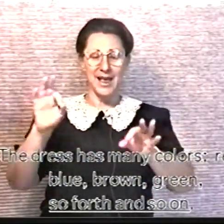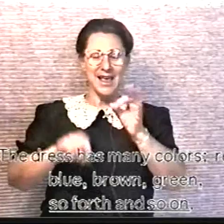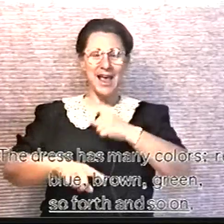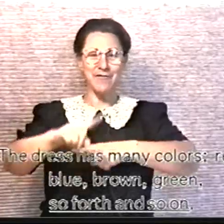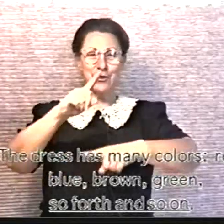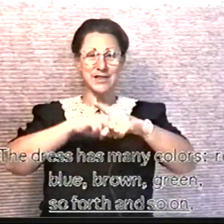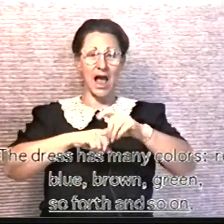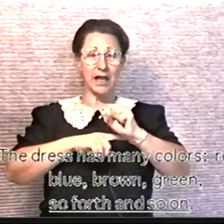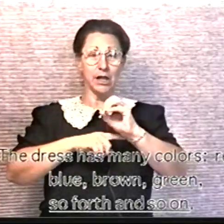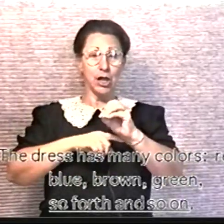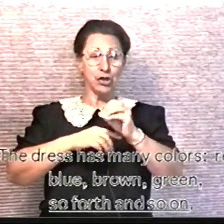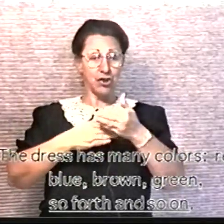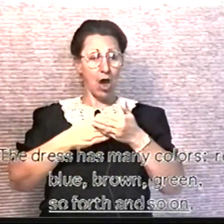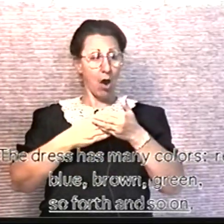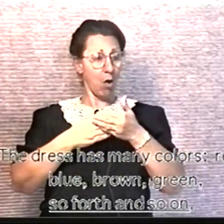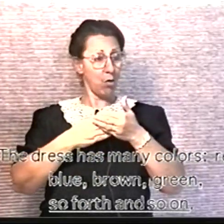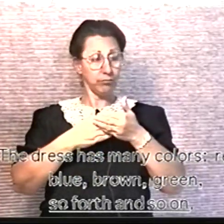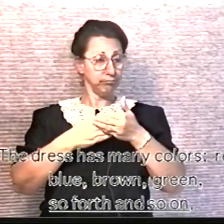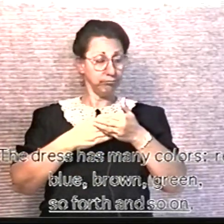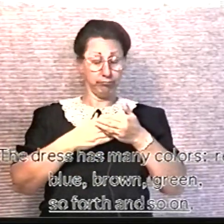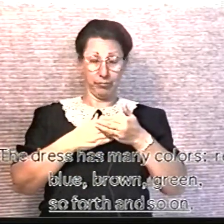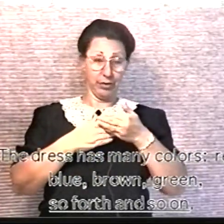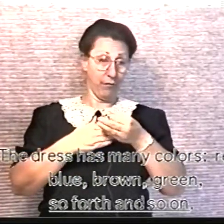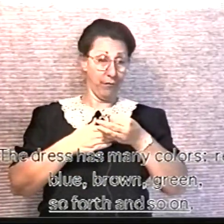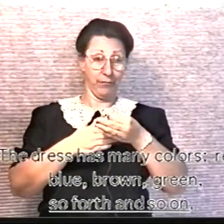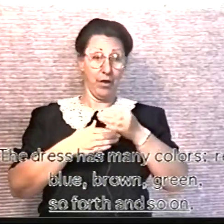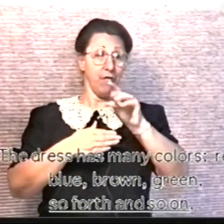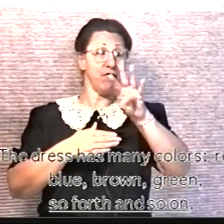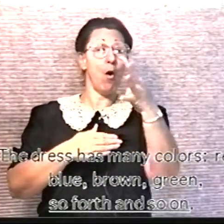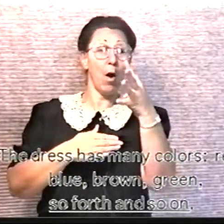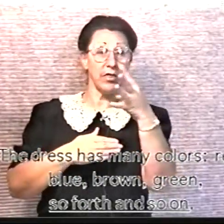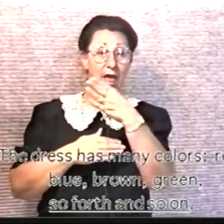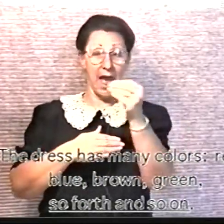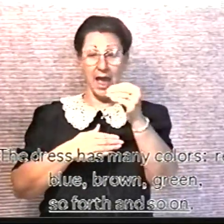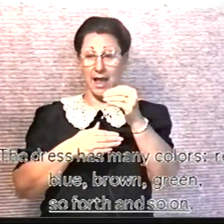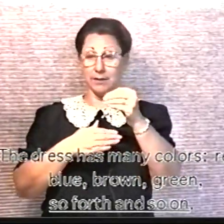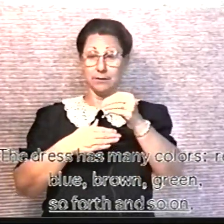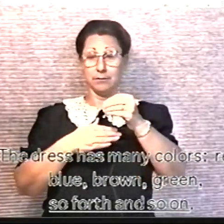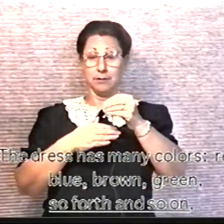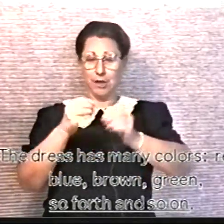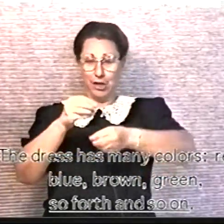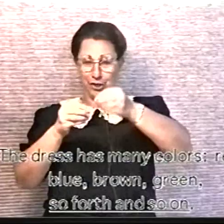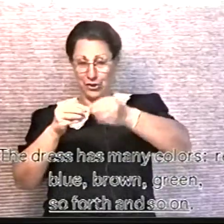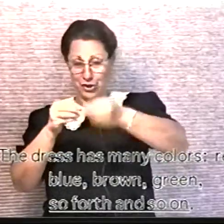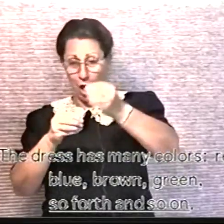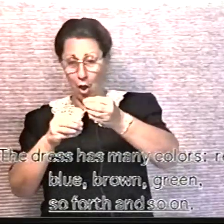If you sign so forth and so